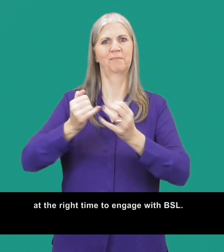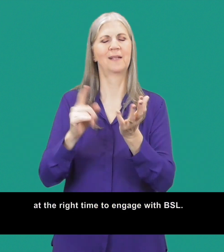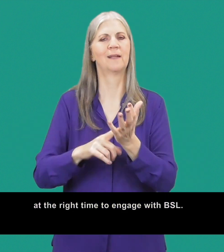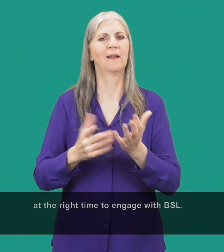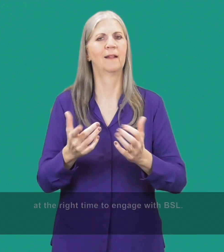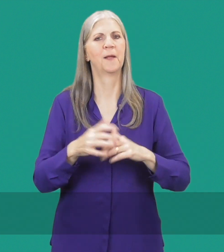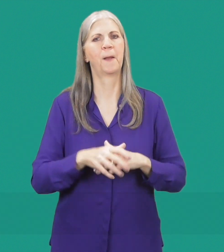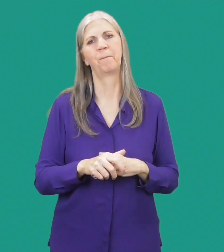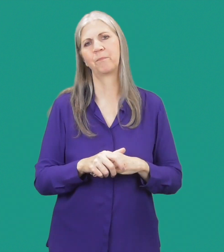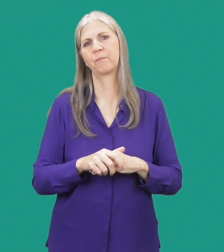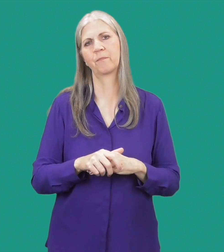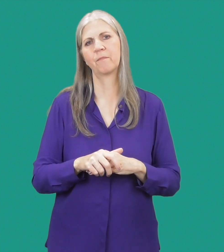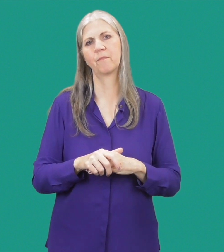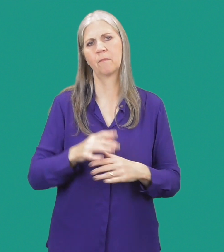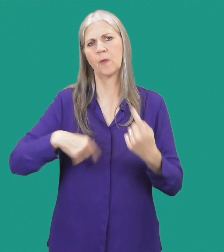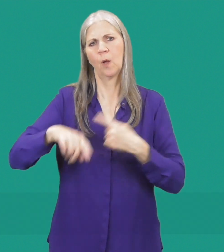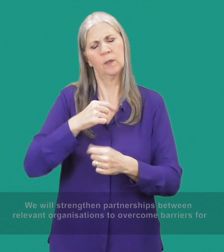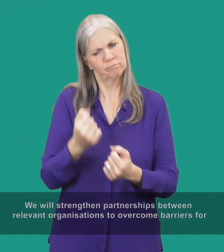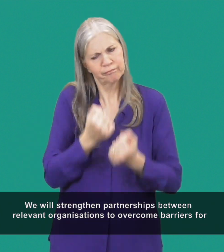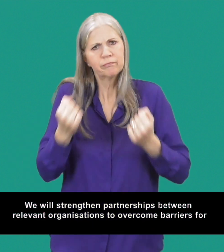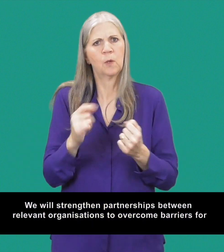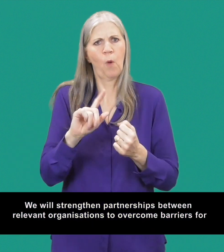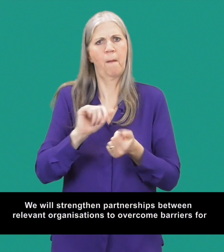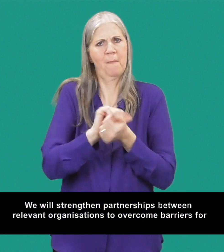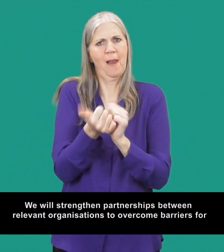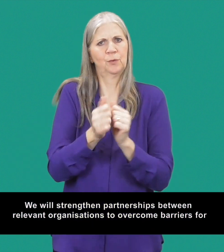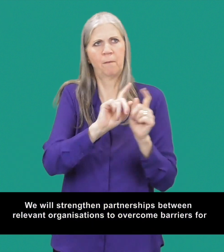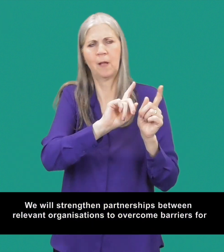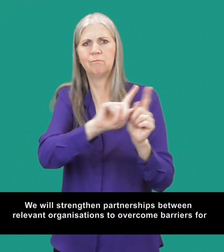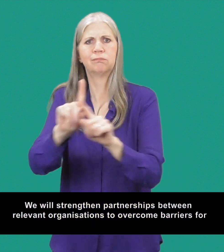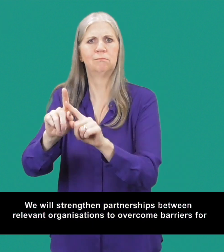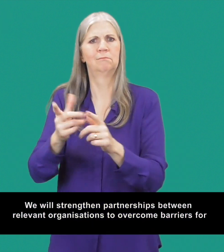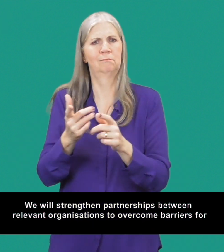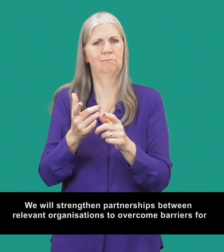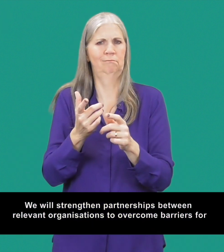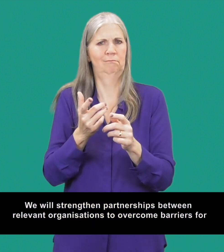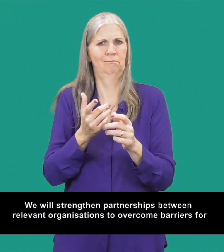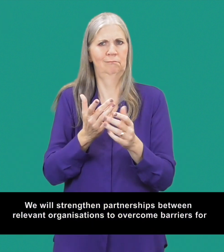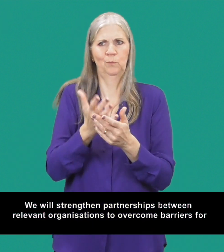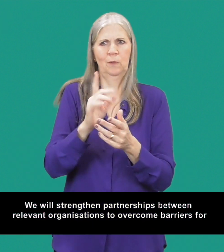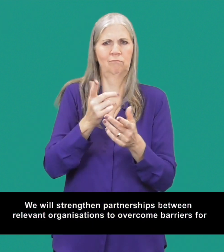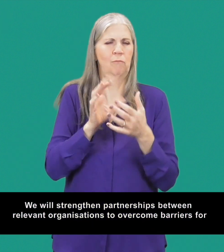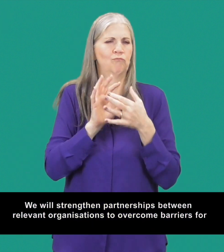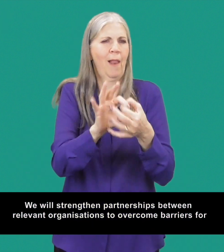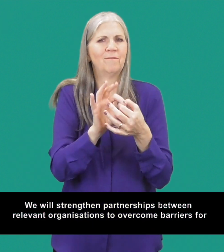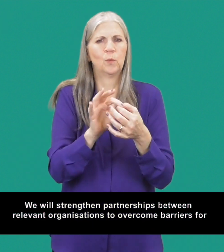We will strengthen partnerships between relevant organisations to overcome barriers